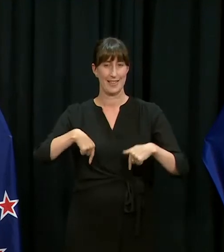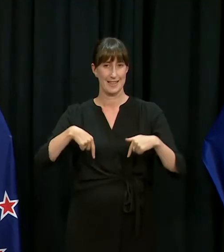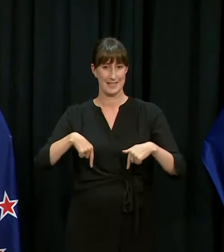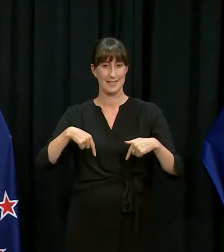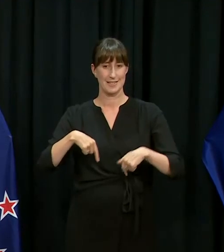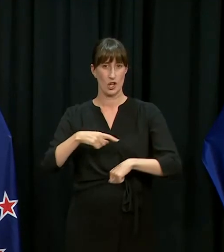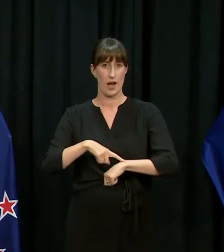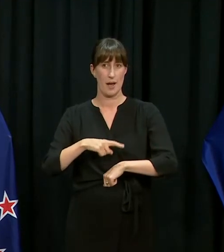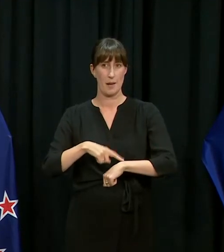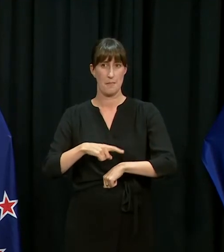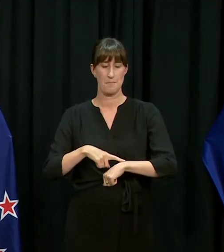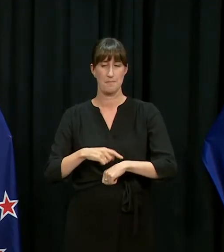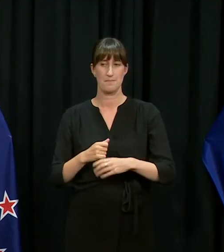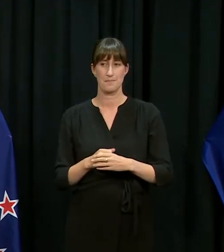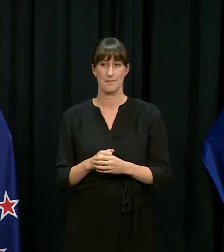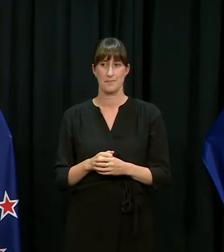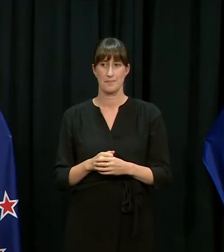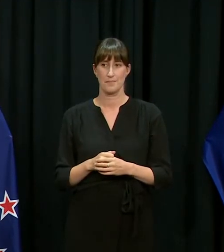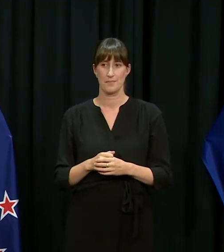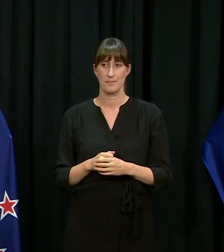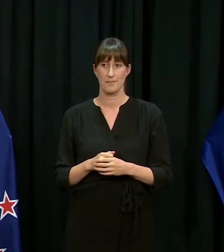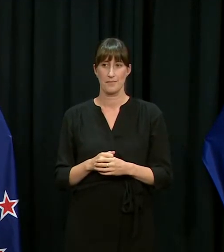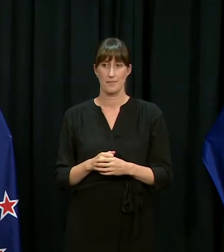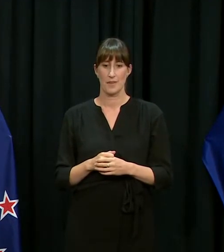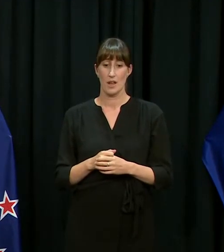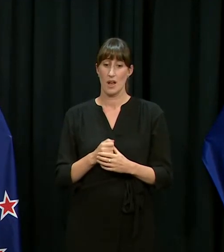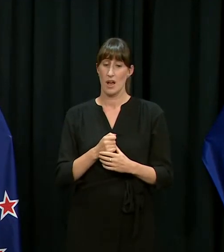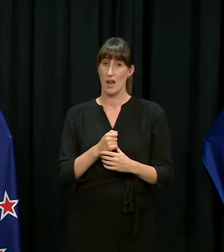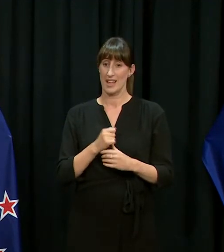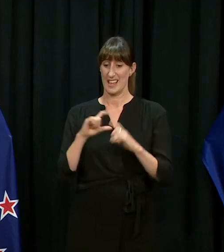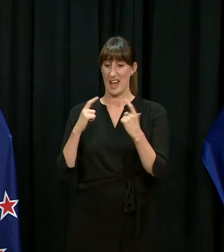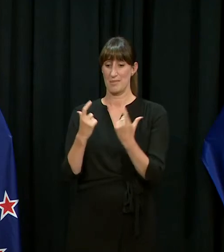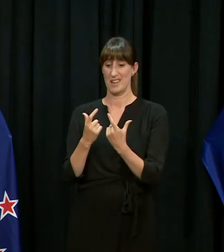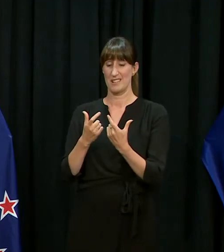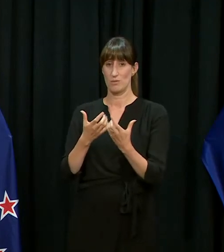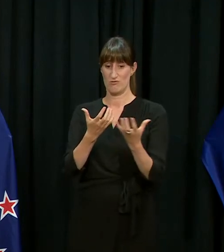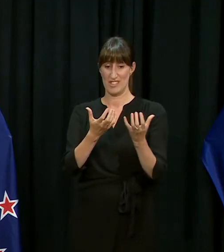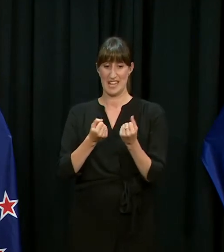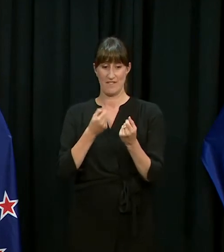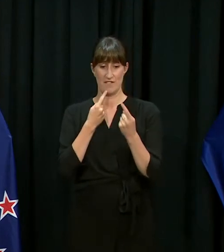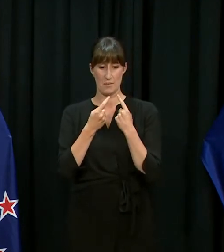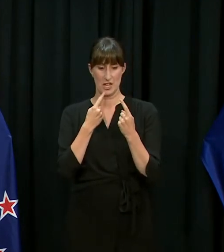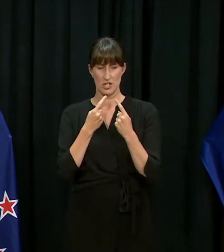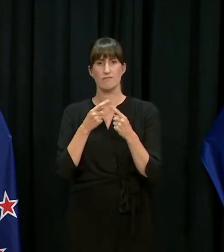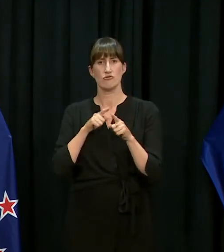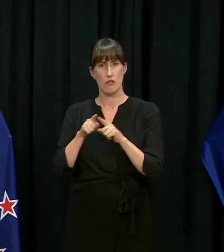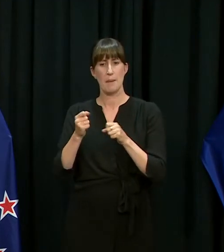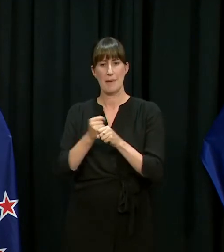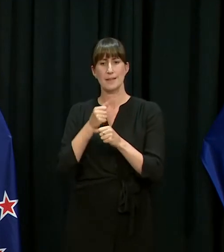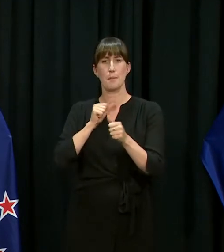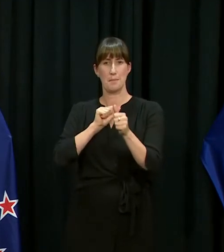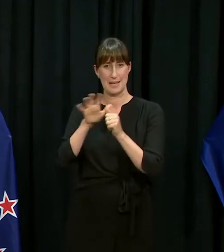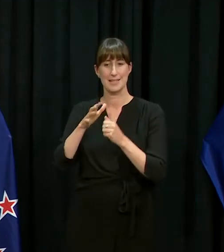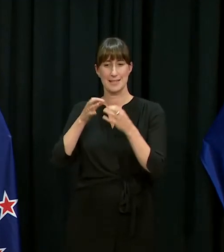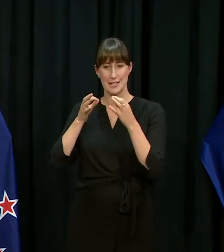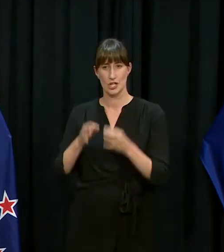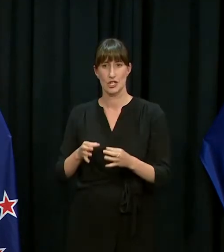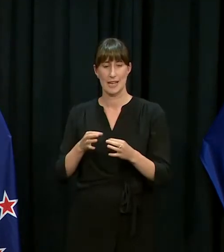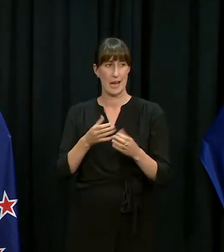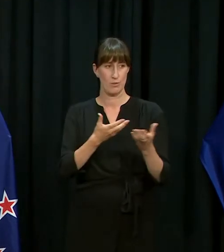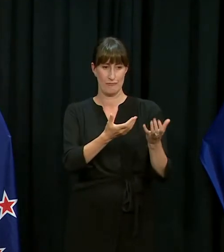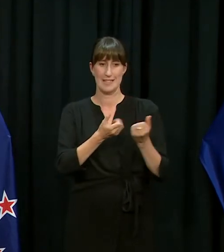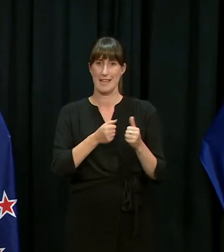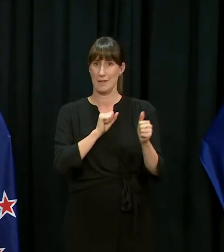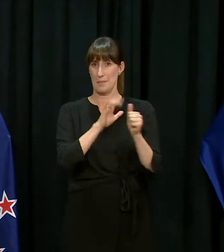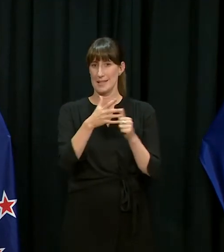stages we're at now with this one. We make the best decisions we can with the information we've got and with the best advice that I can imagine having.